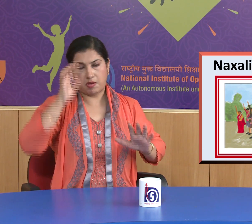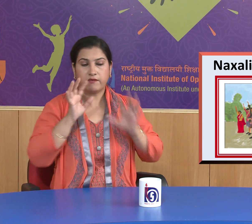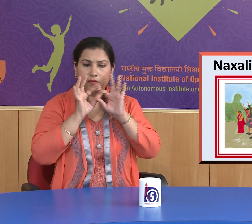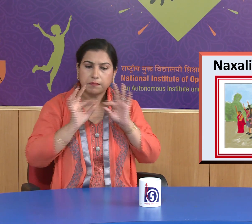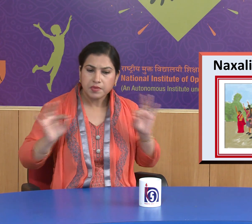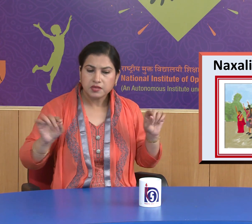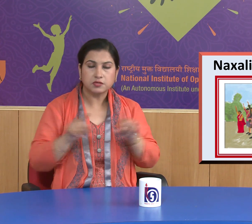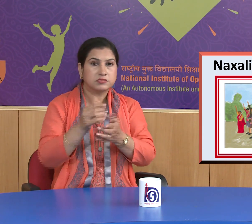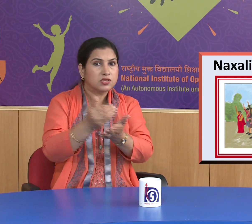India.